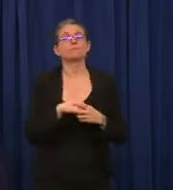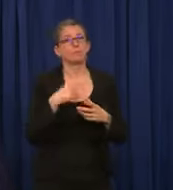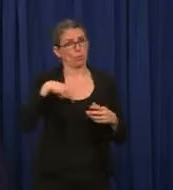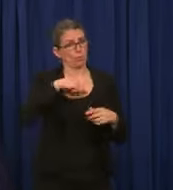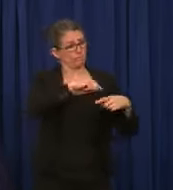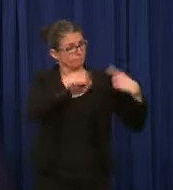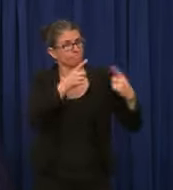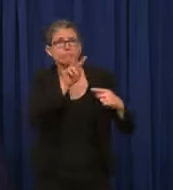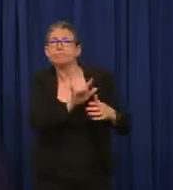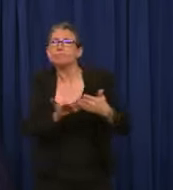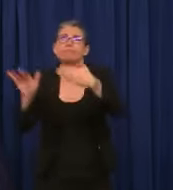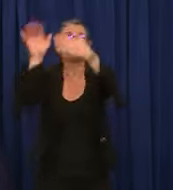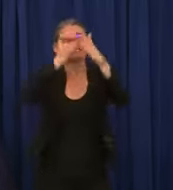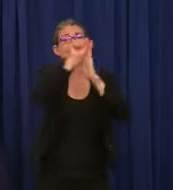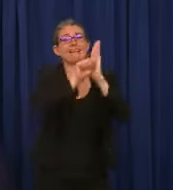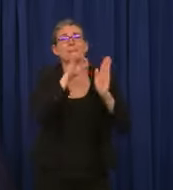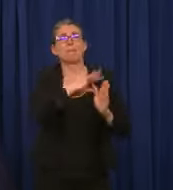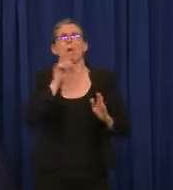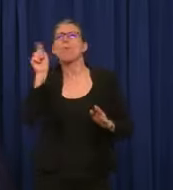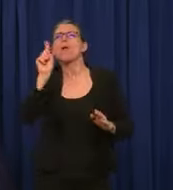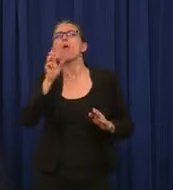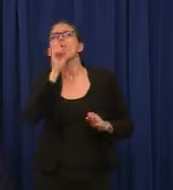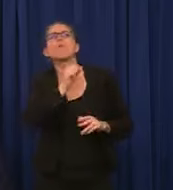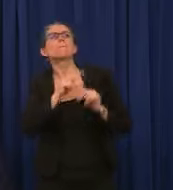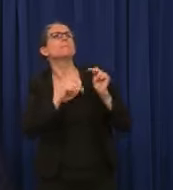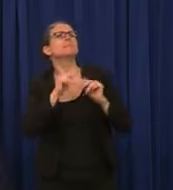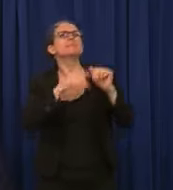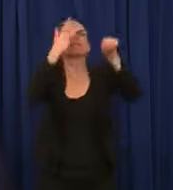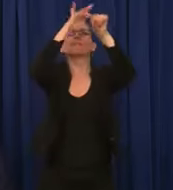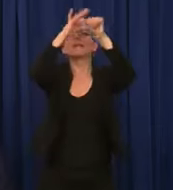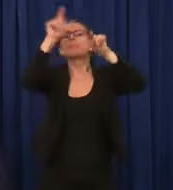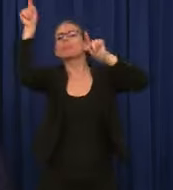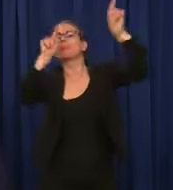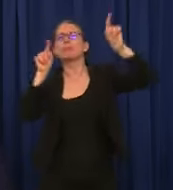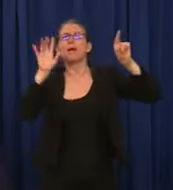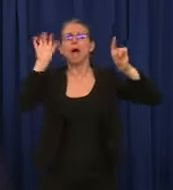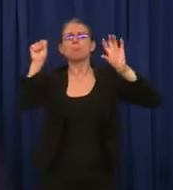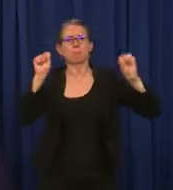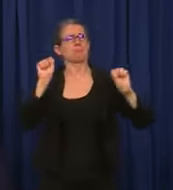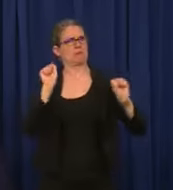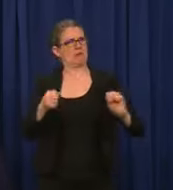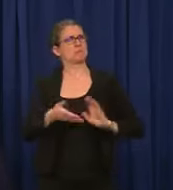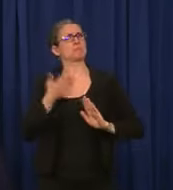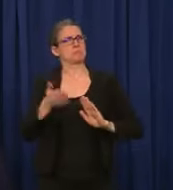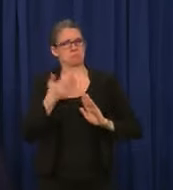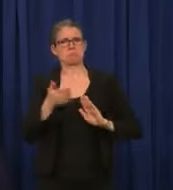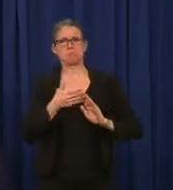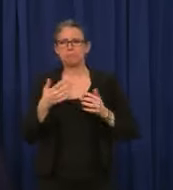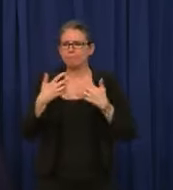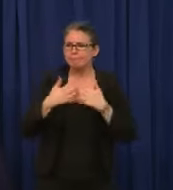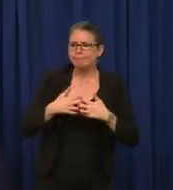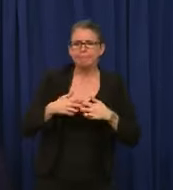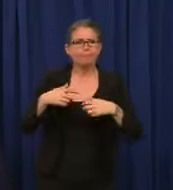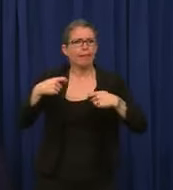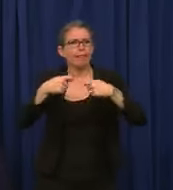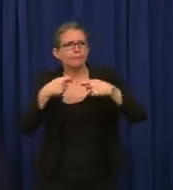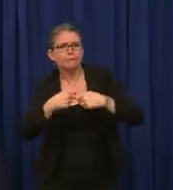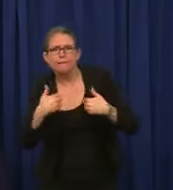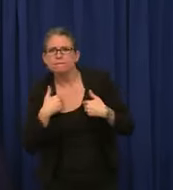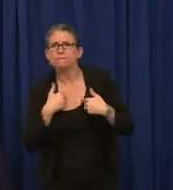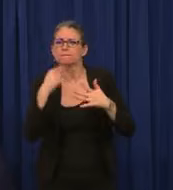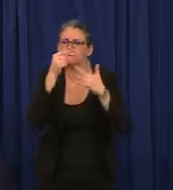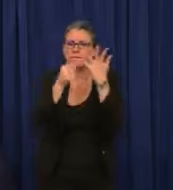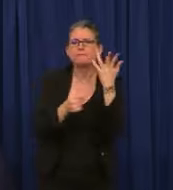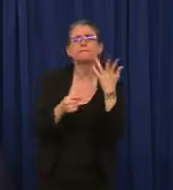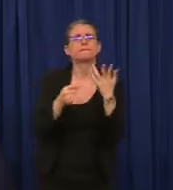a lot of active planning underway, and I do really thank our colleagues at MEMA who have been standing by us and working with us since